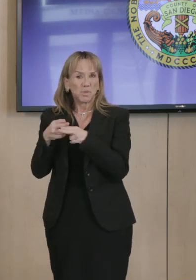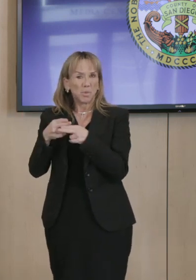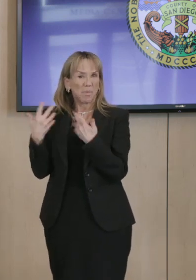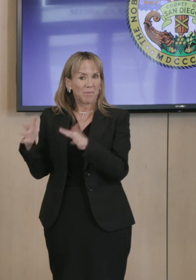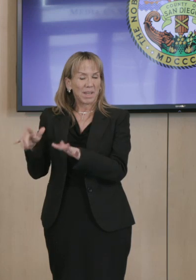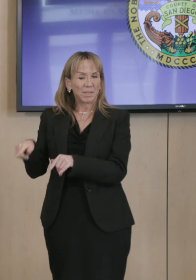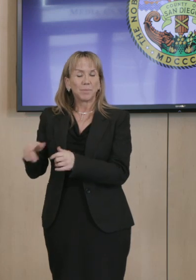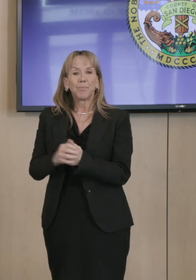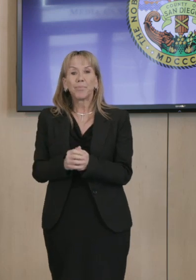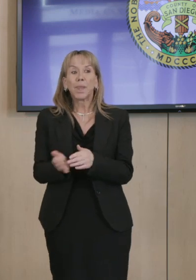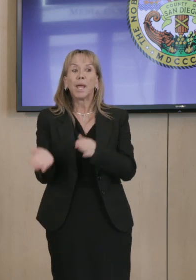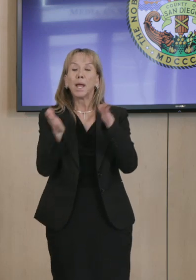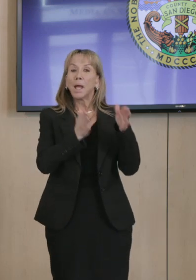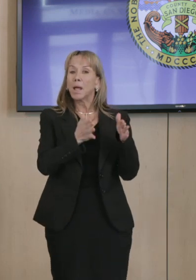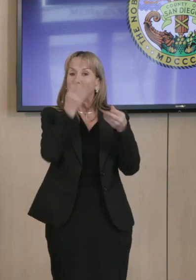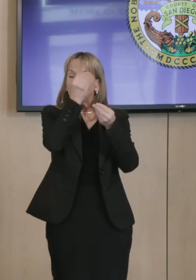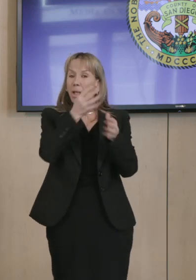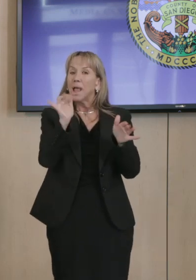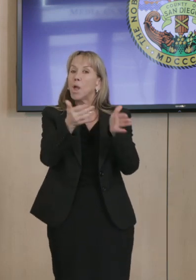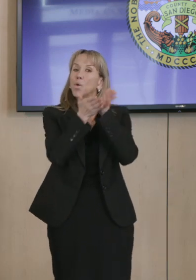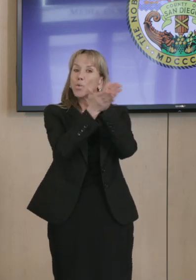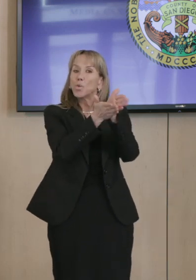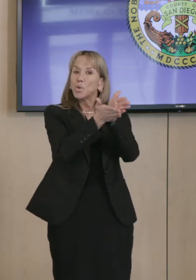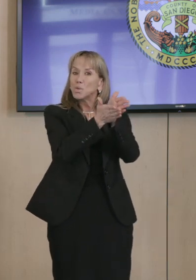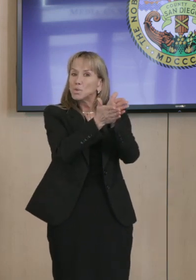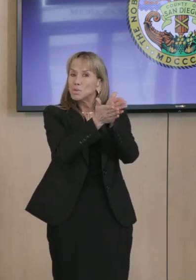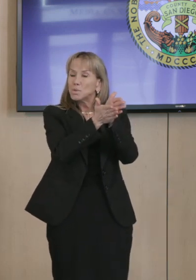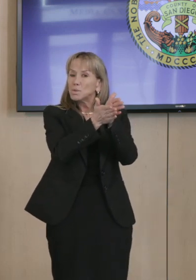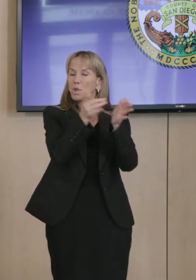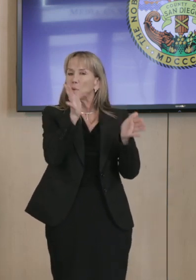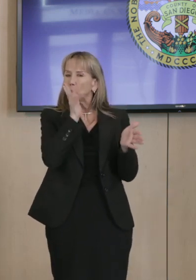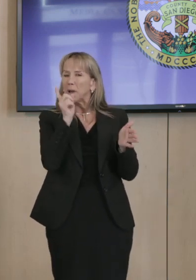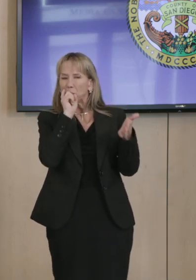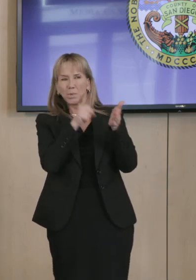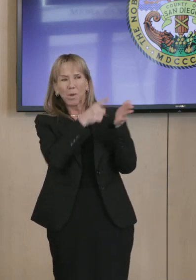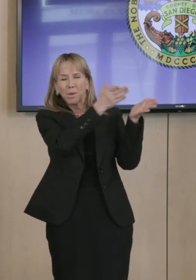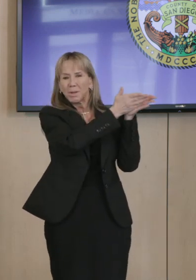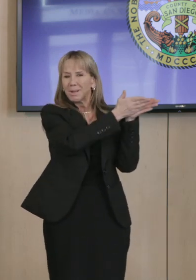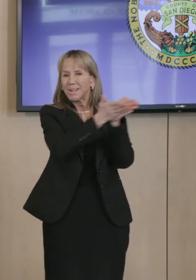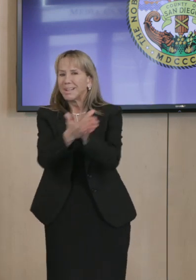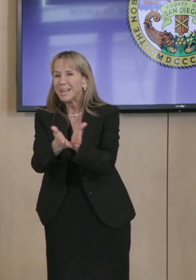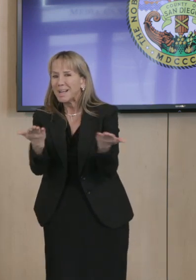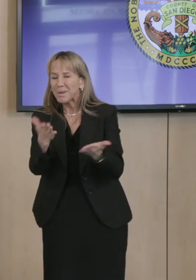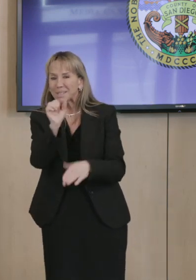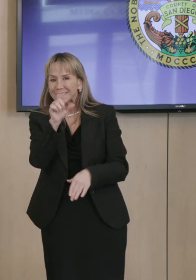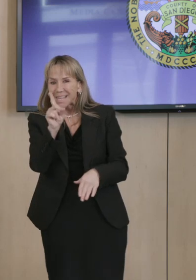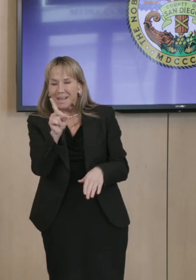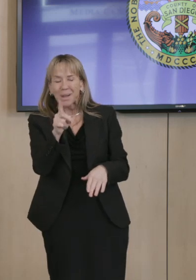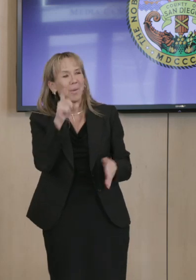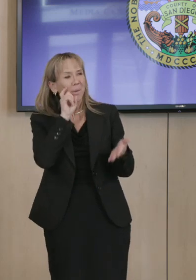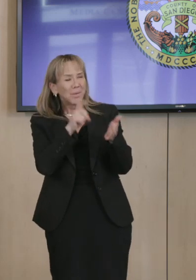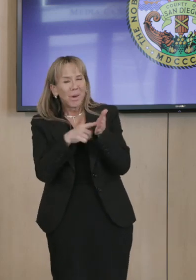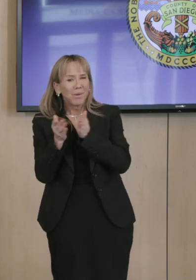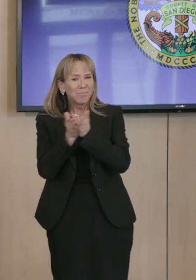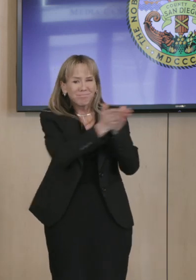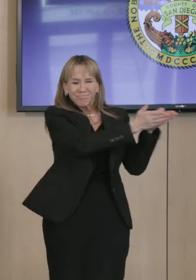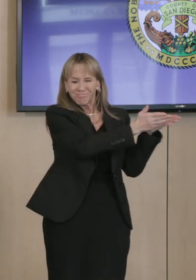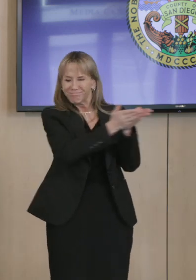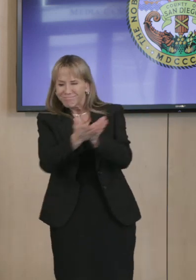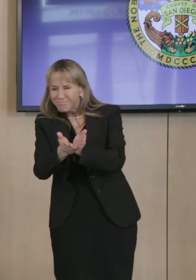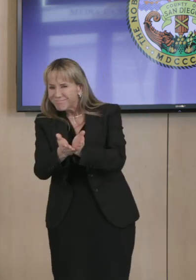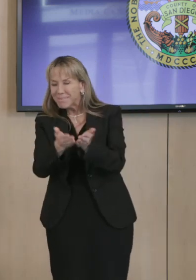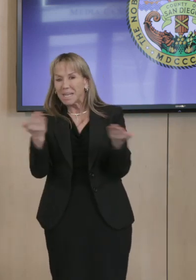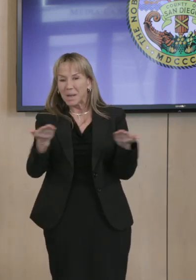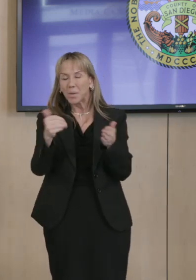update on cruise ships. People will see cruise ships coming in and out of the port in San Diego.